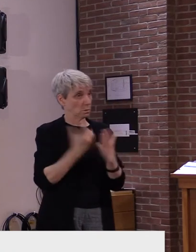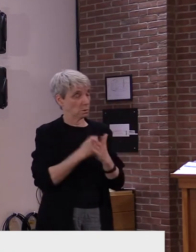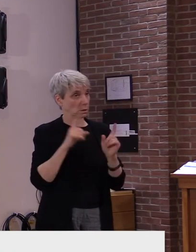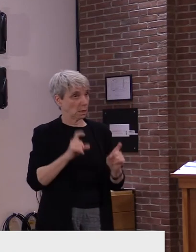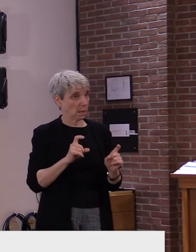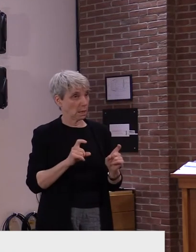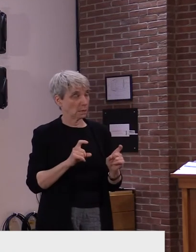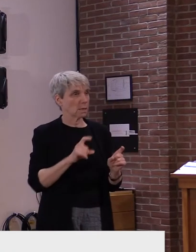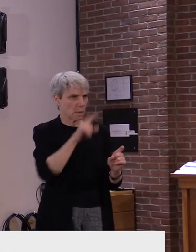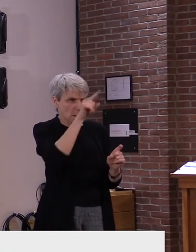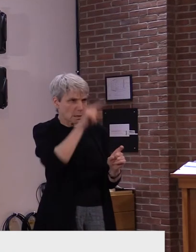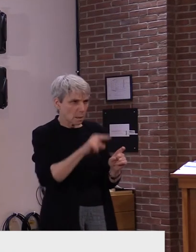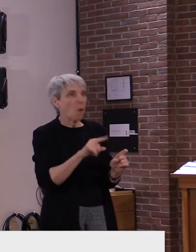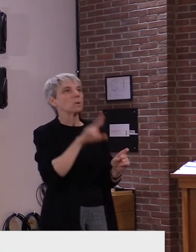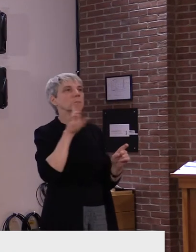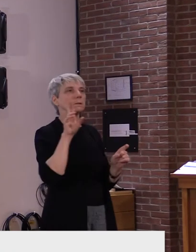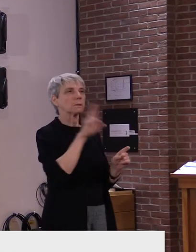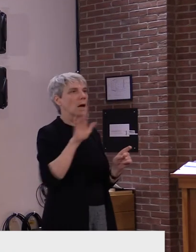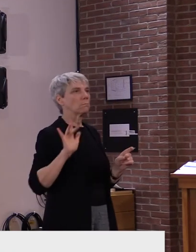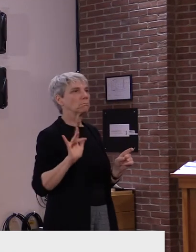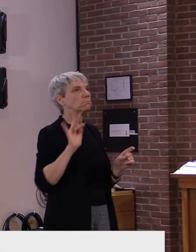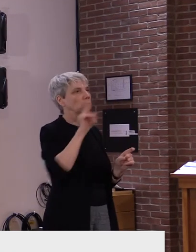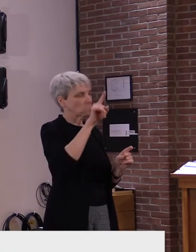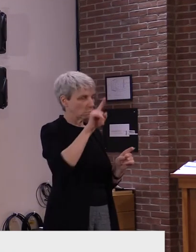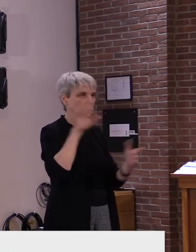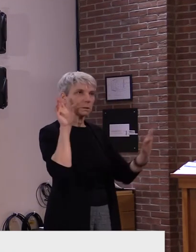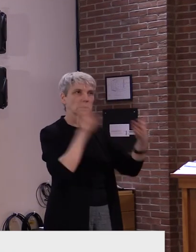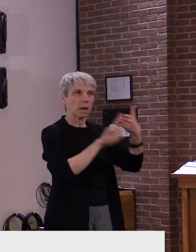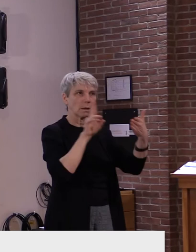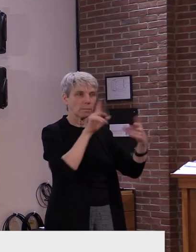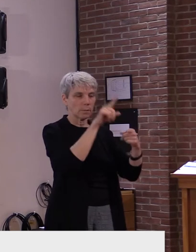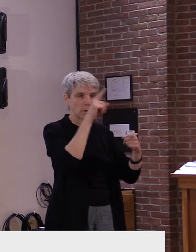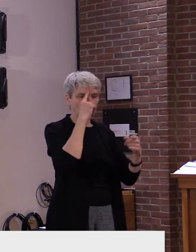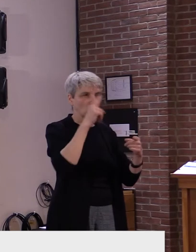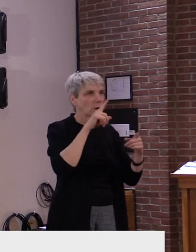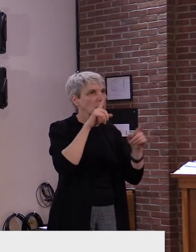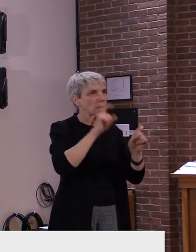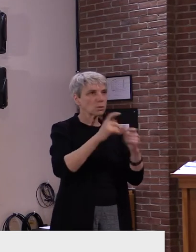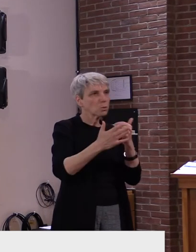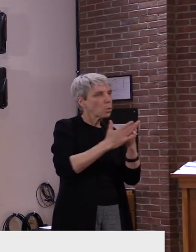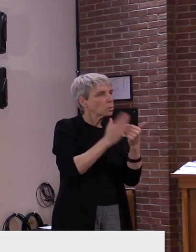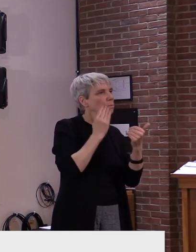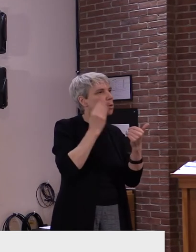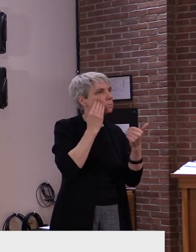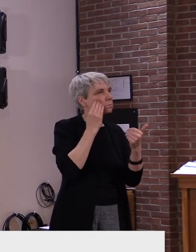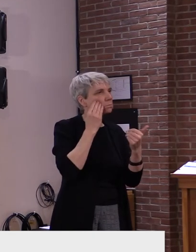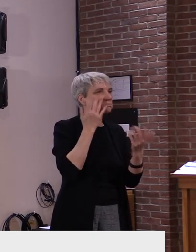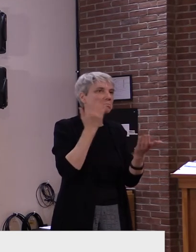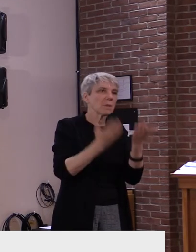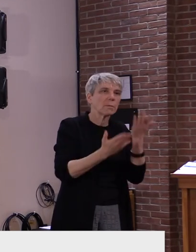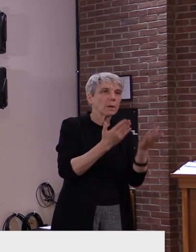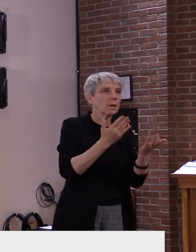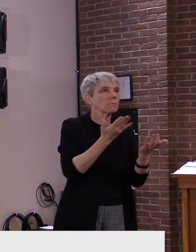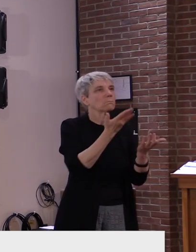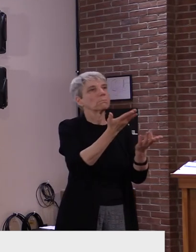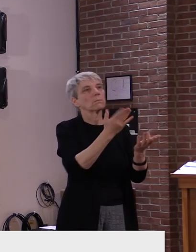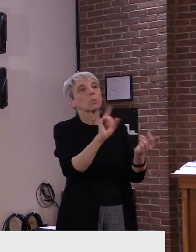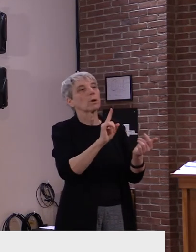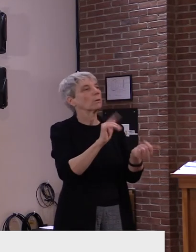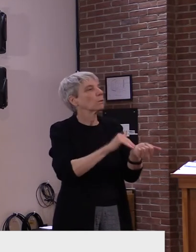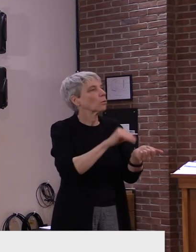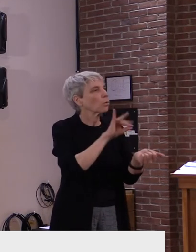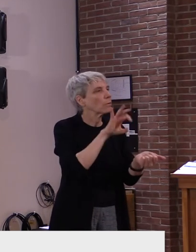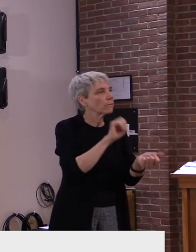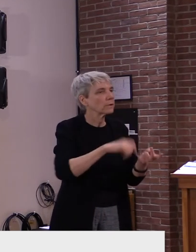near you that location could be a a a medical facility it could be